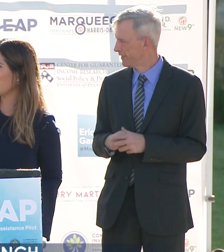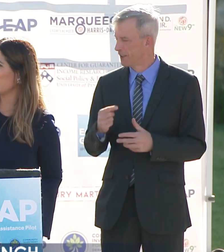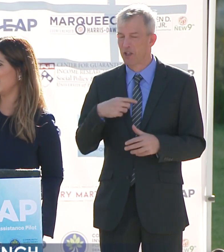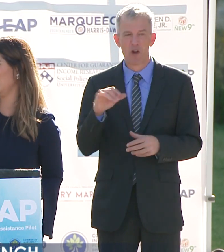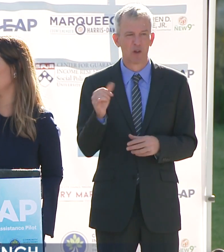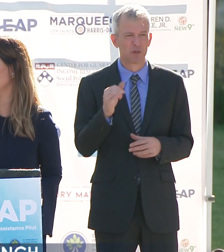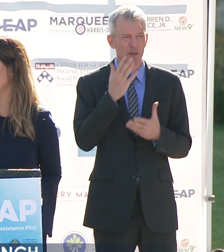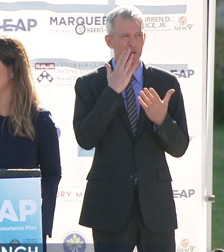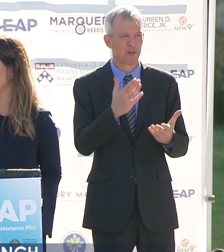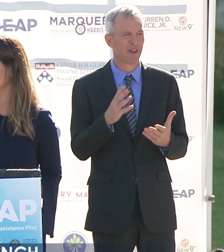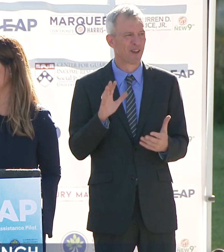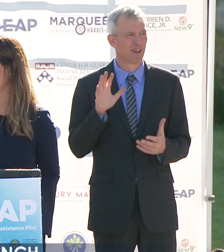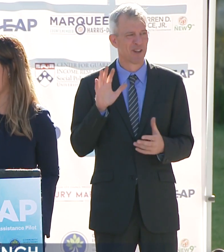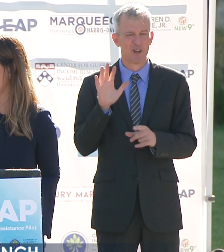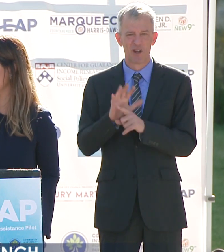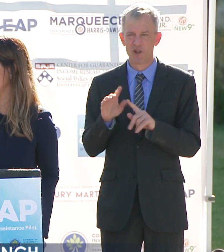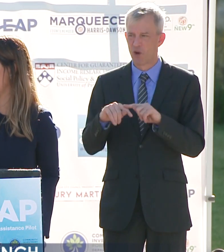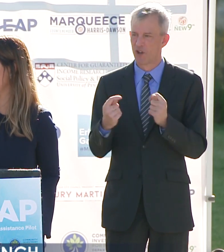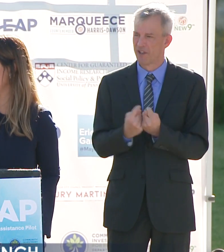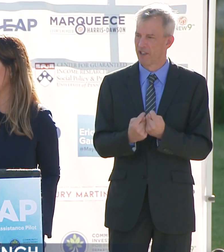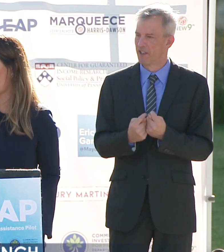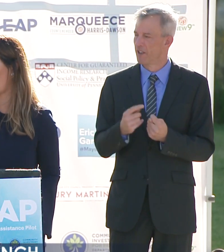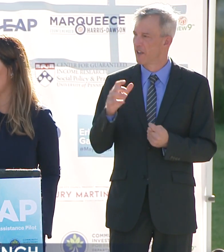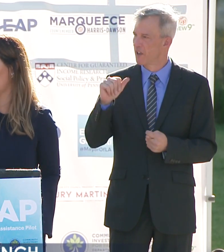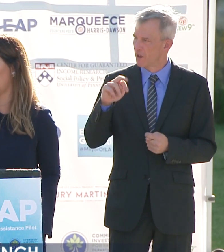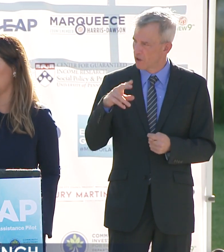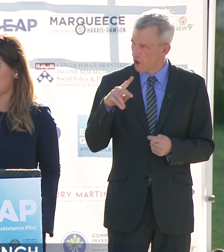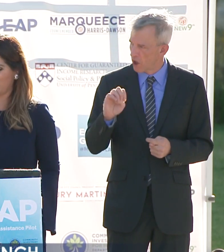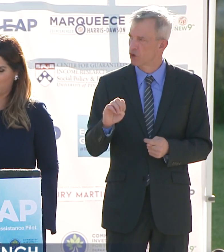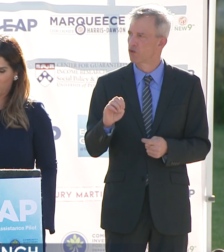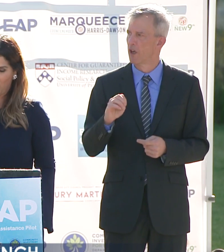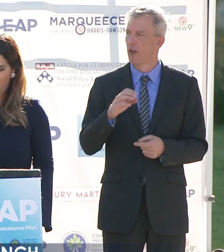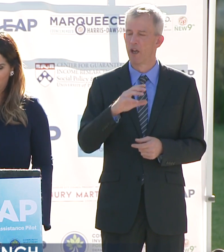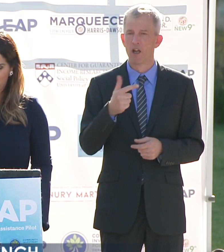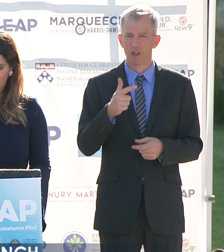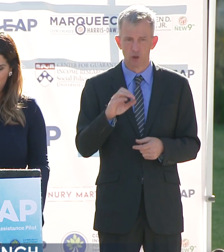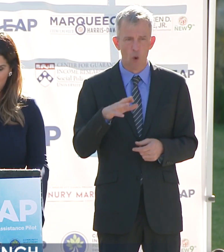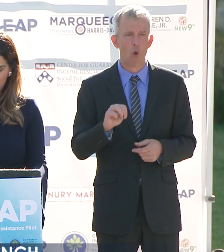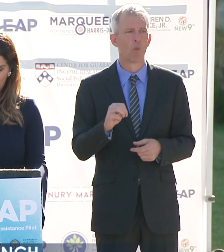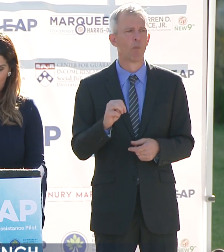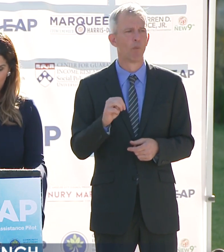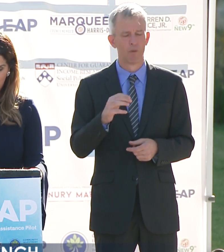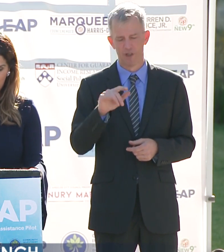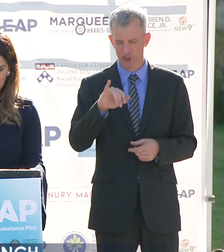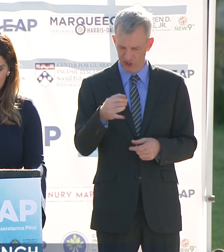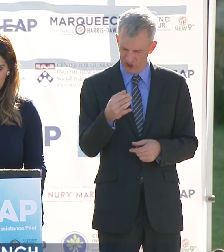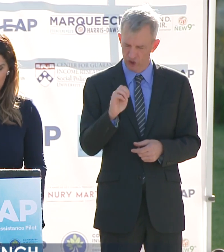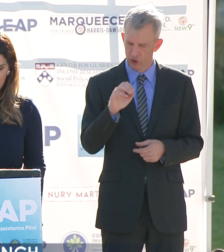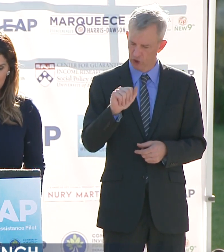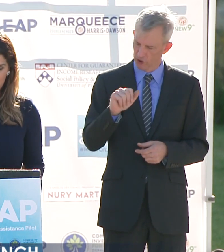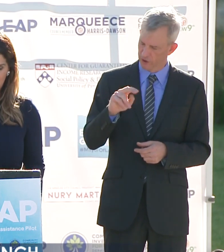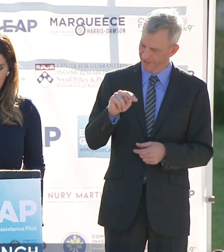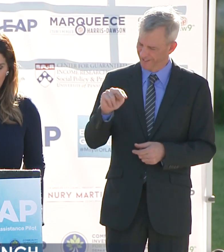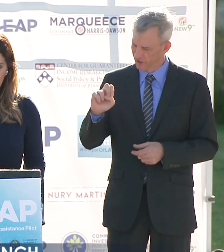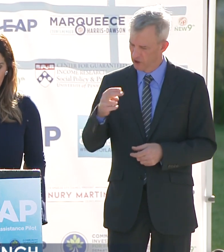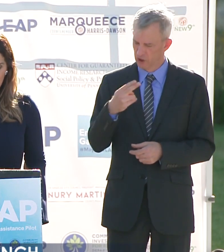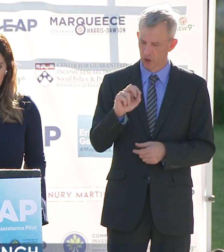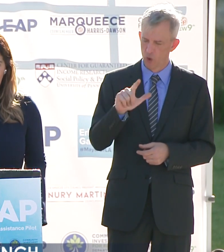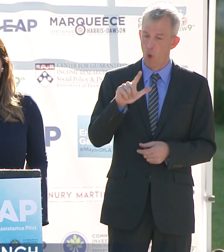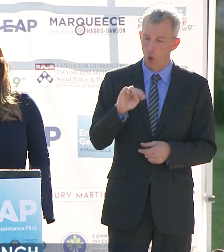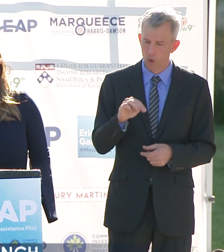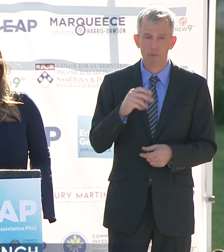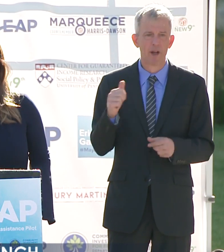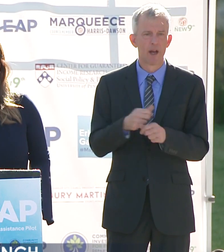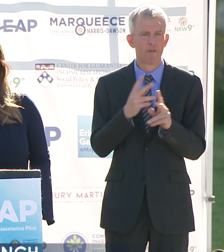want to thank your team, your incredible team, Andre and Jean Holm, and everyone on the mayor's team who helped make this day possible.